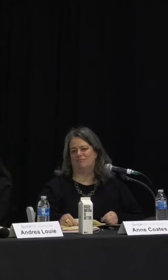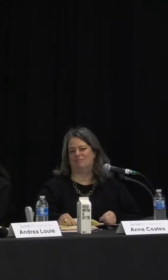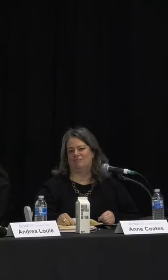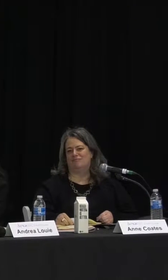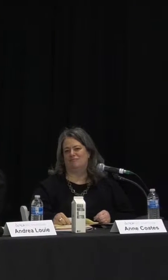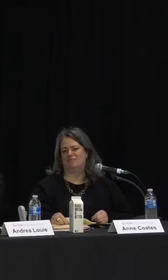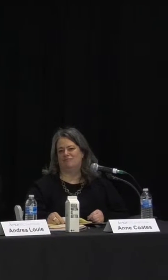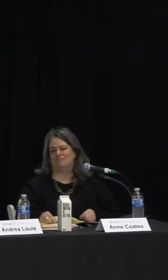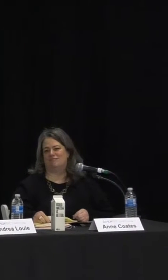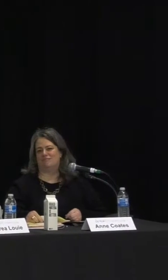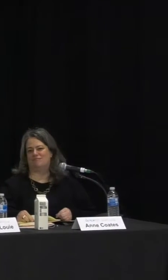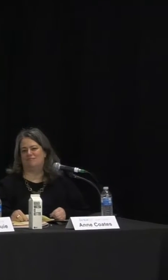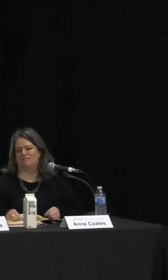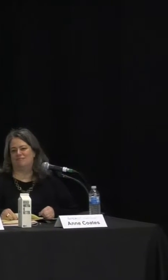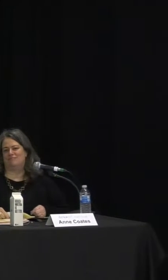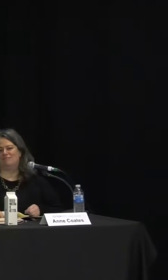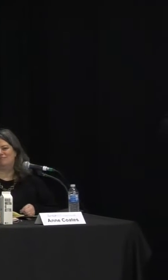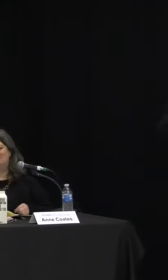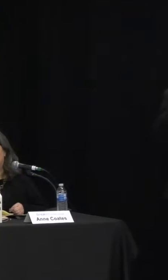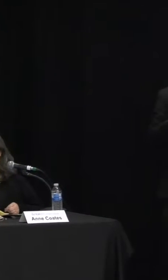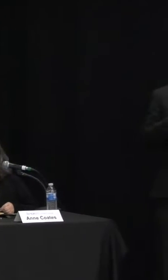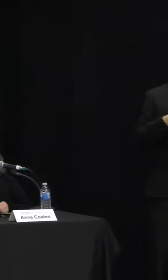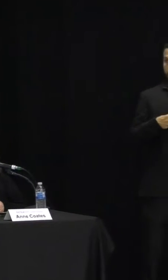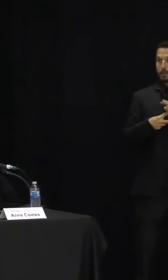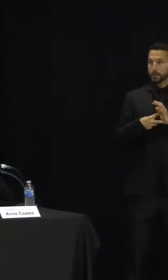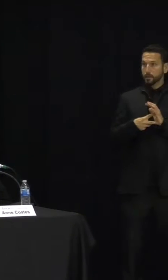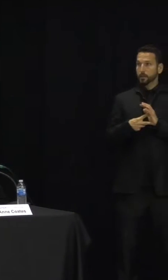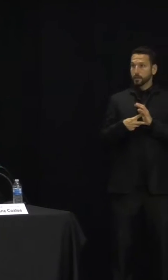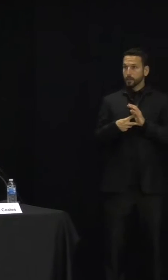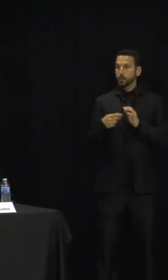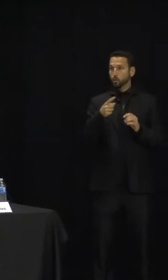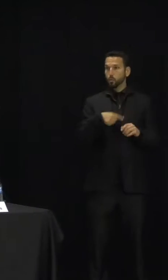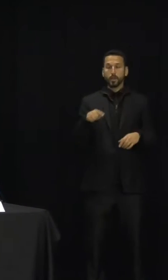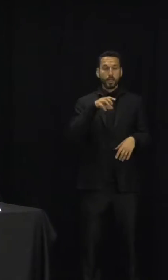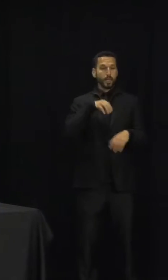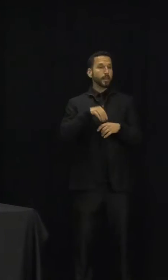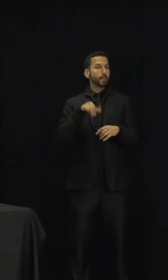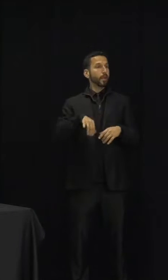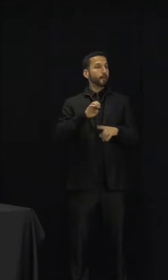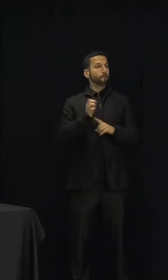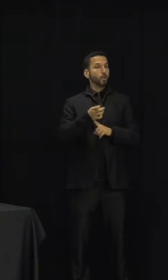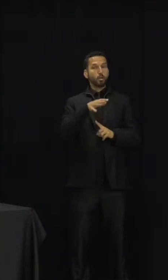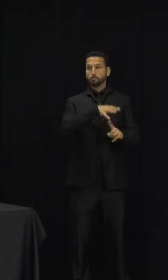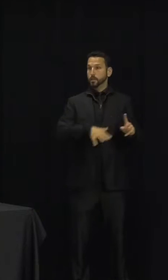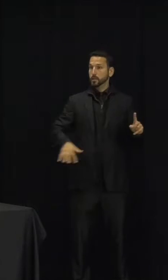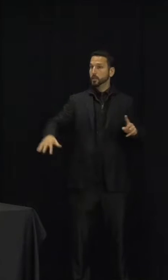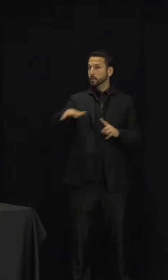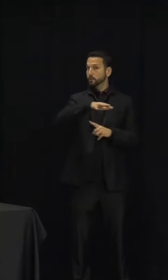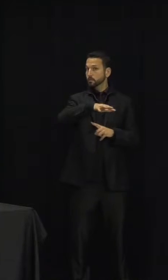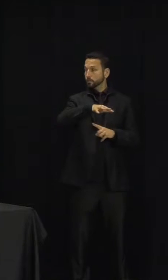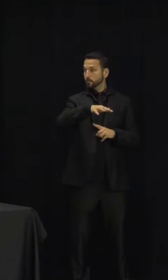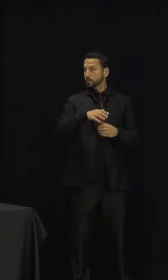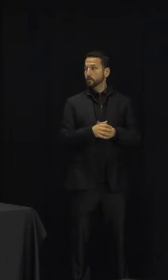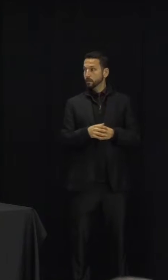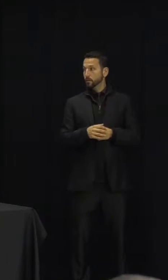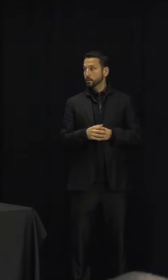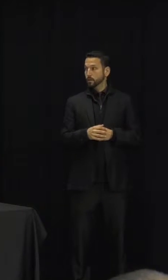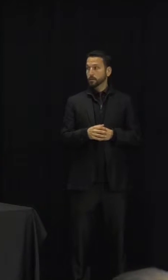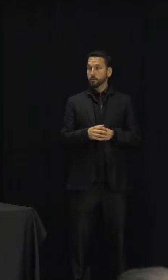quote, "We were nonetheless surprised to receive nearly no records of anyone with a disability out of the